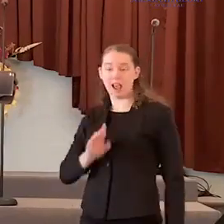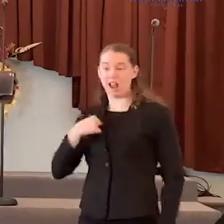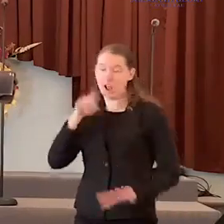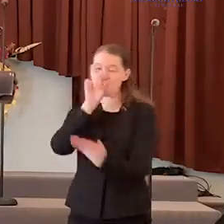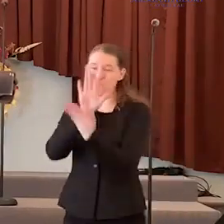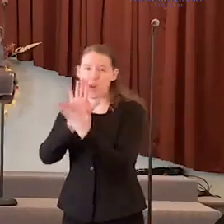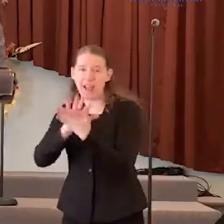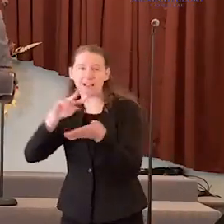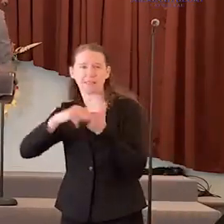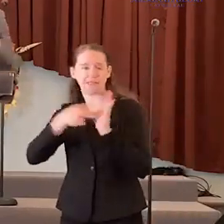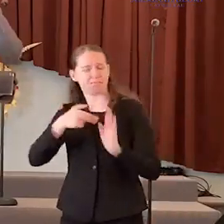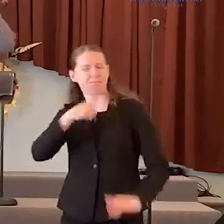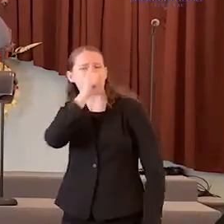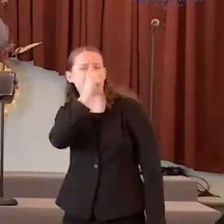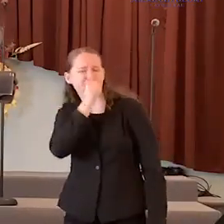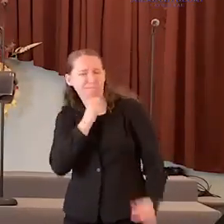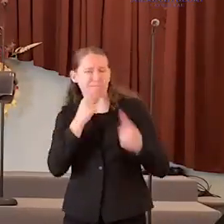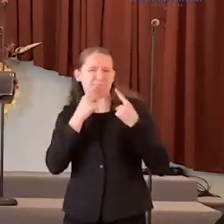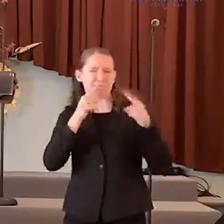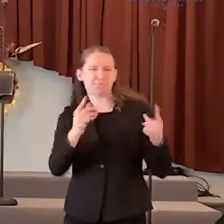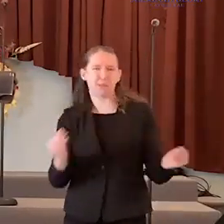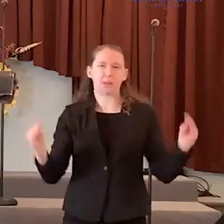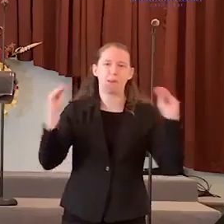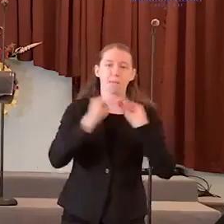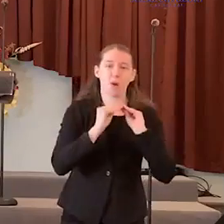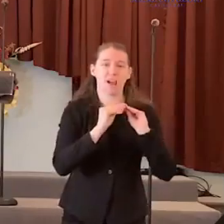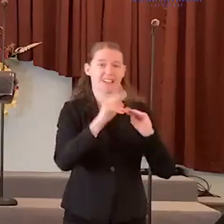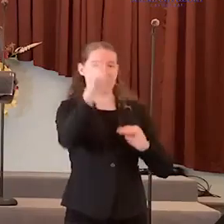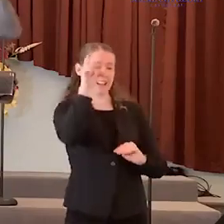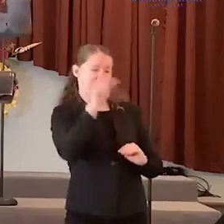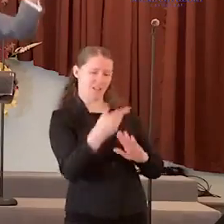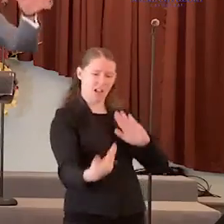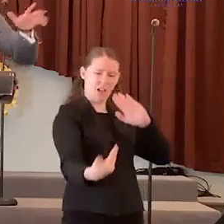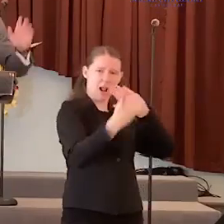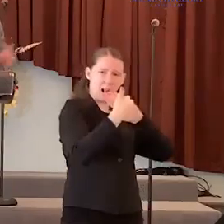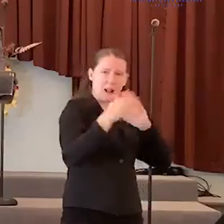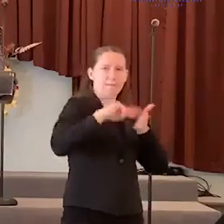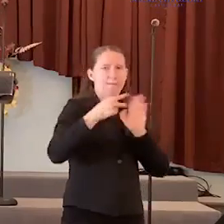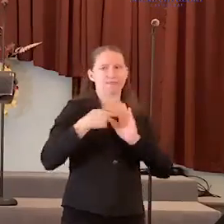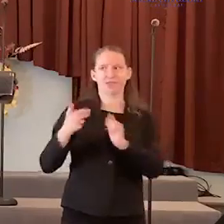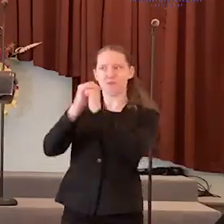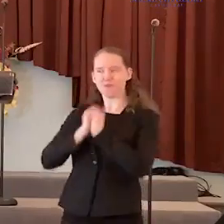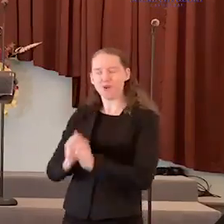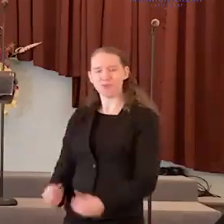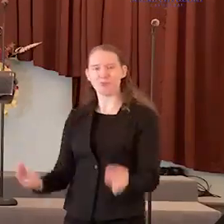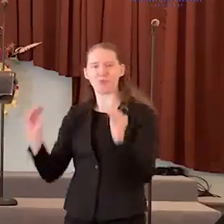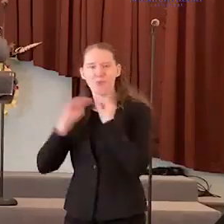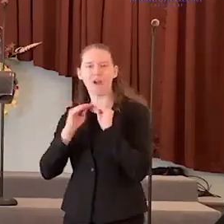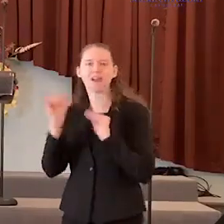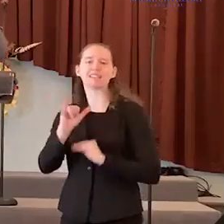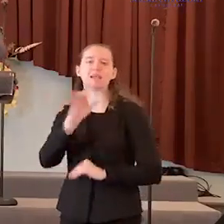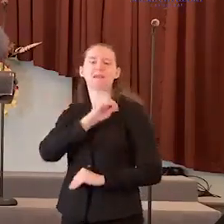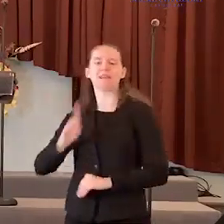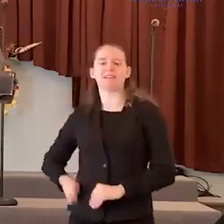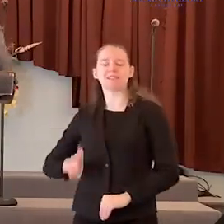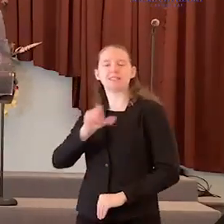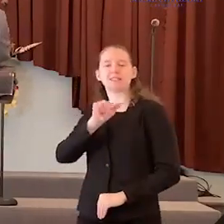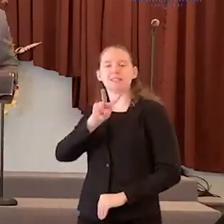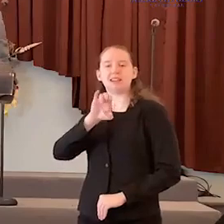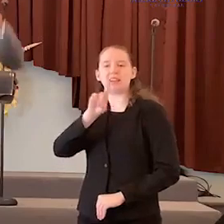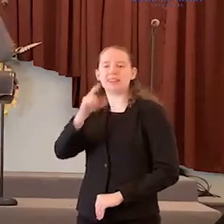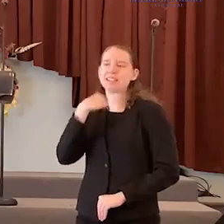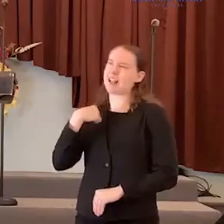through. The more I challenge, the more the devil comes at me. The harder I worship. I'm like David said, I will